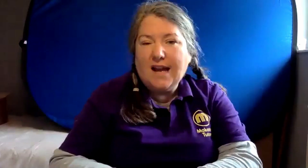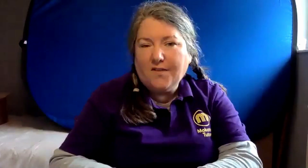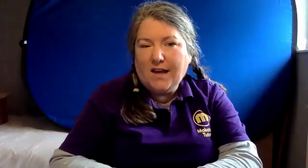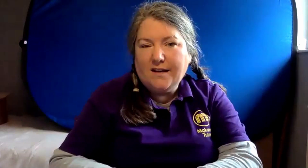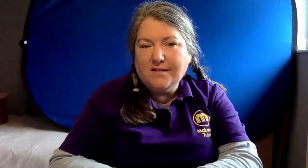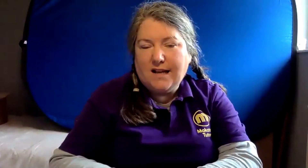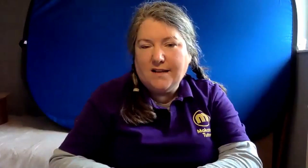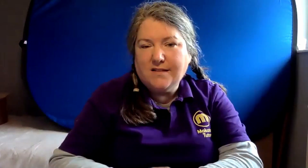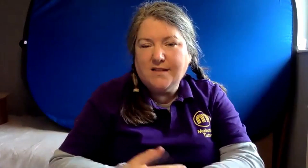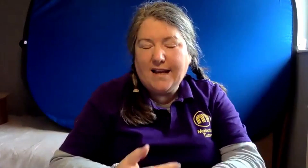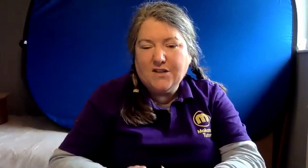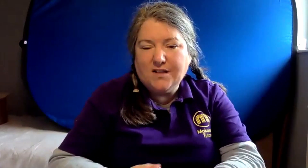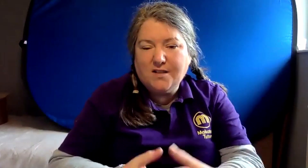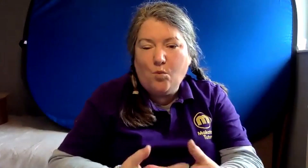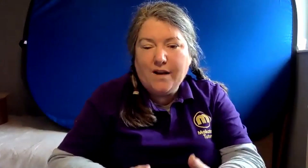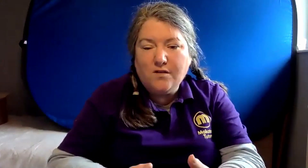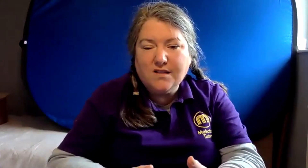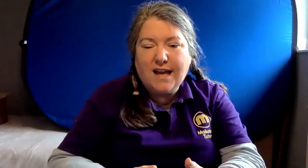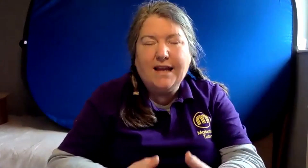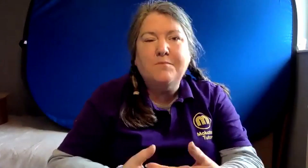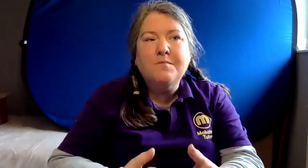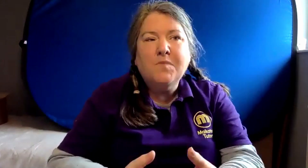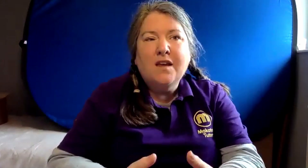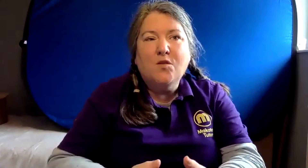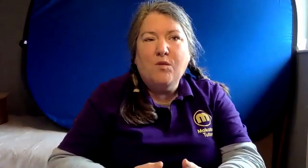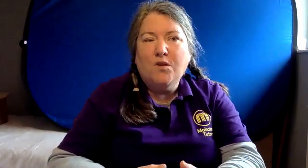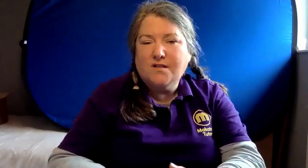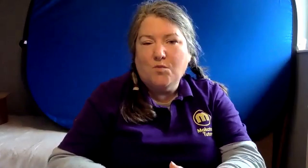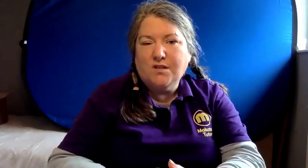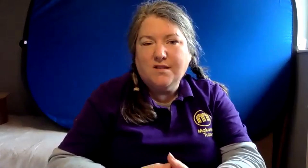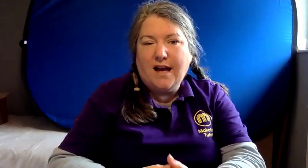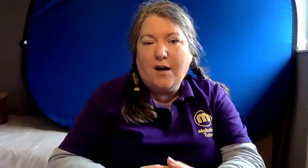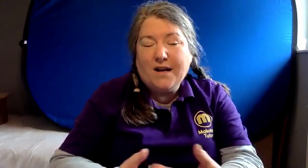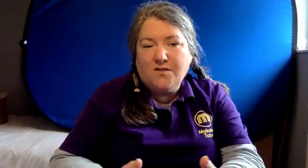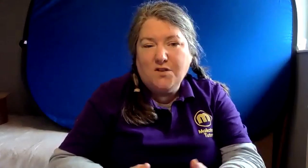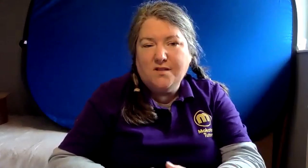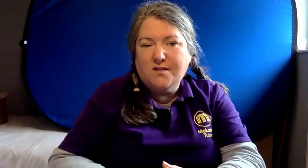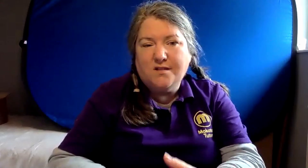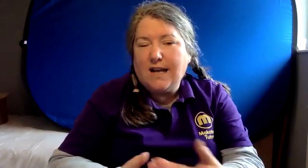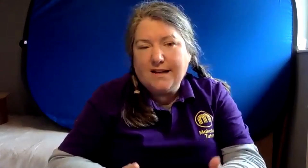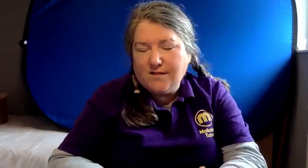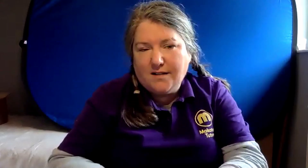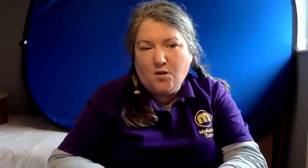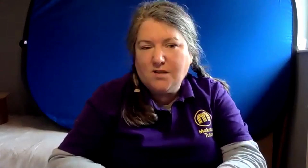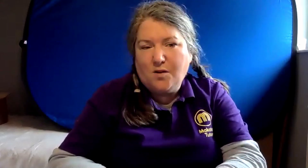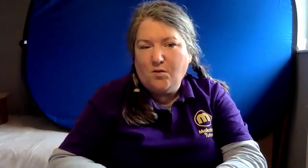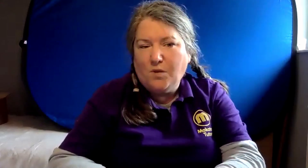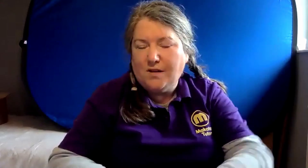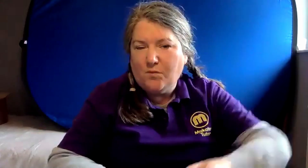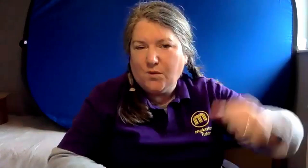the NHS. So we're not saying that we want someone to, our Makaton users, to stand outside the hospital with a